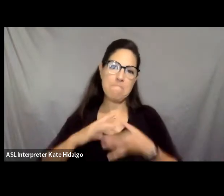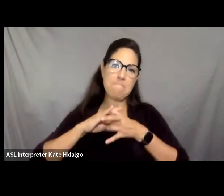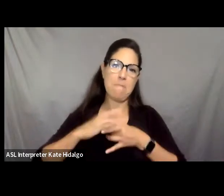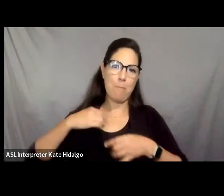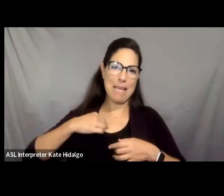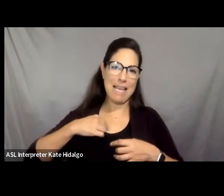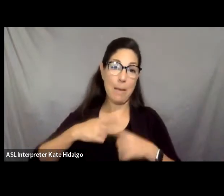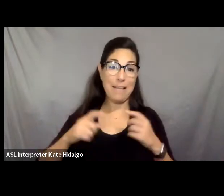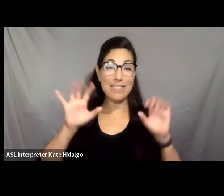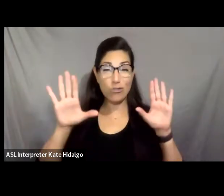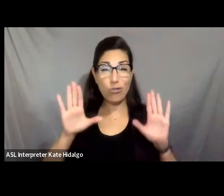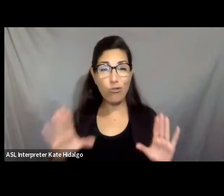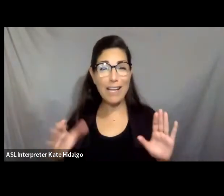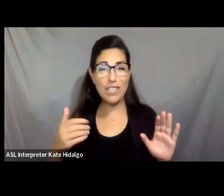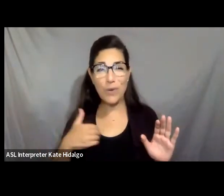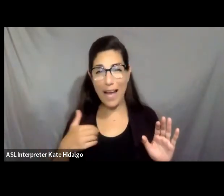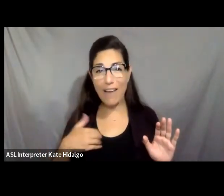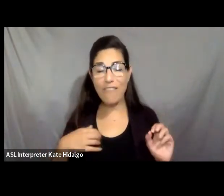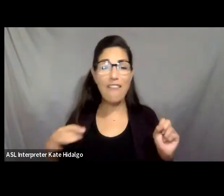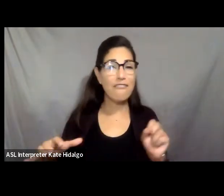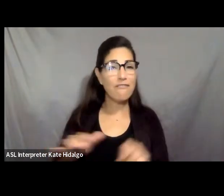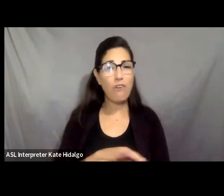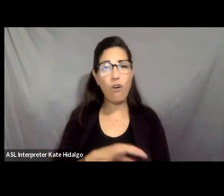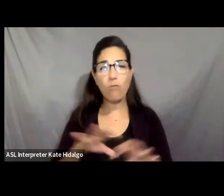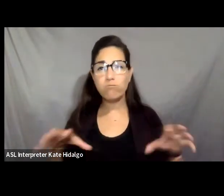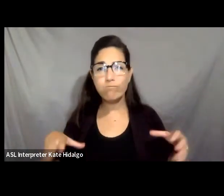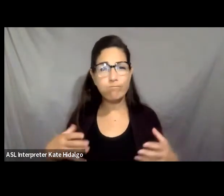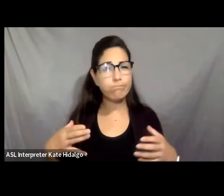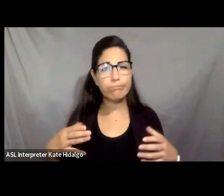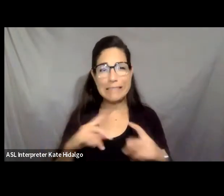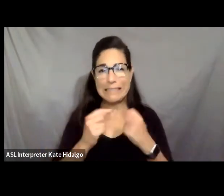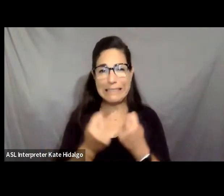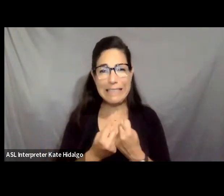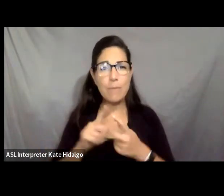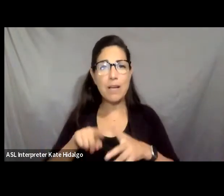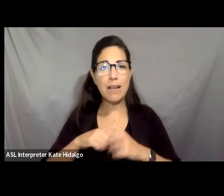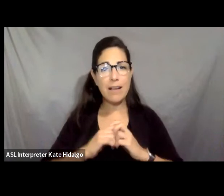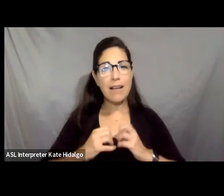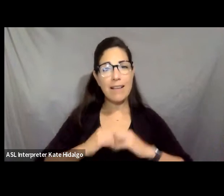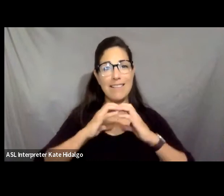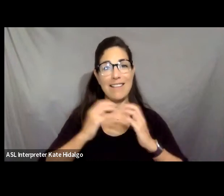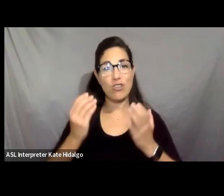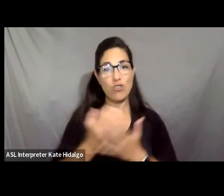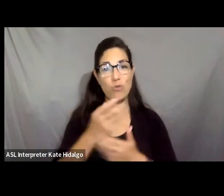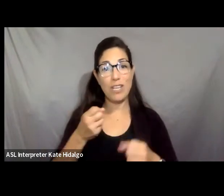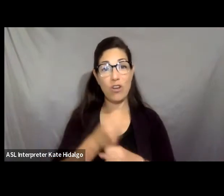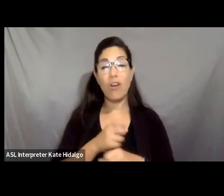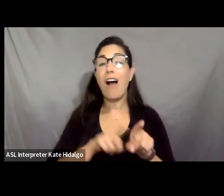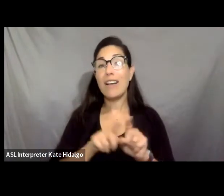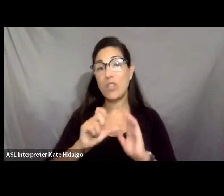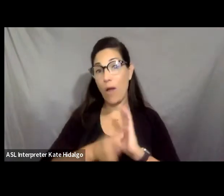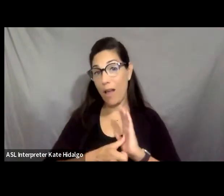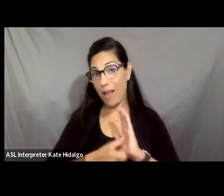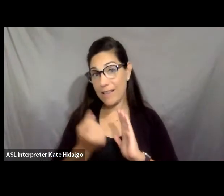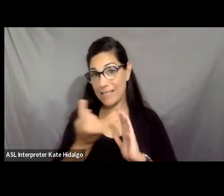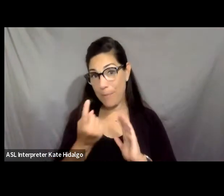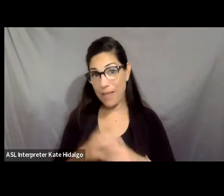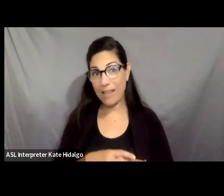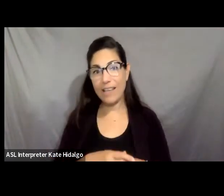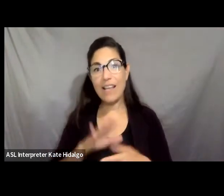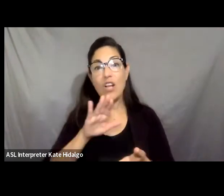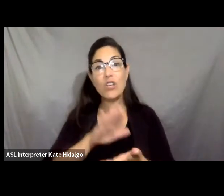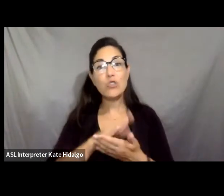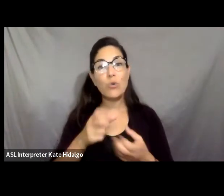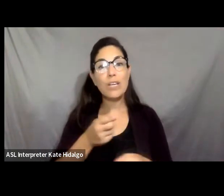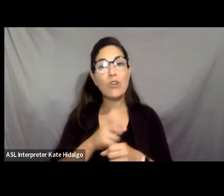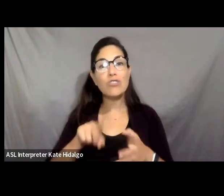but it's great to have a full set of team and starting the school year. One of the highlights that I also want to say is the school year started